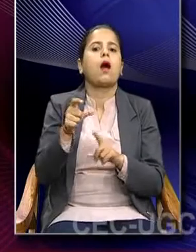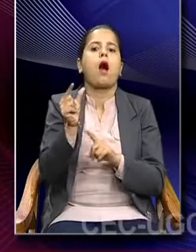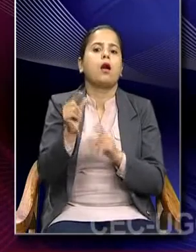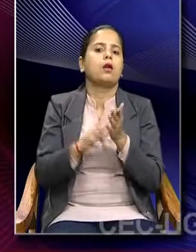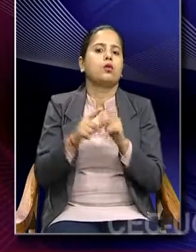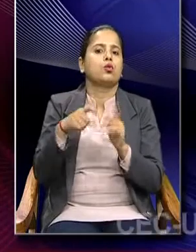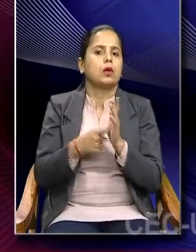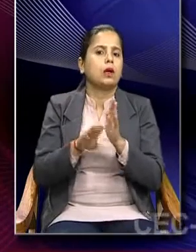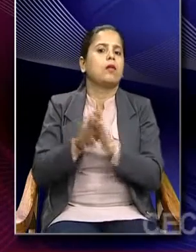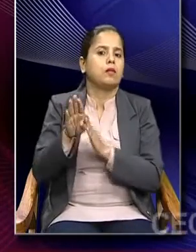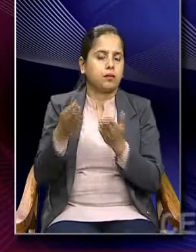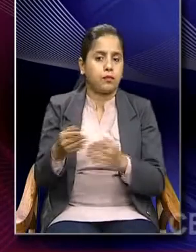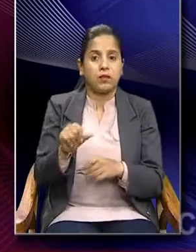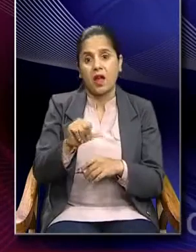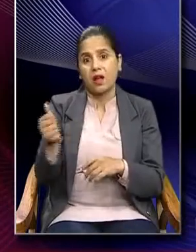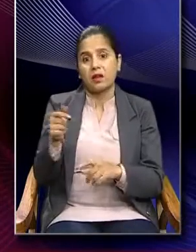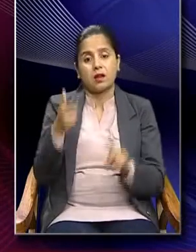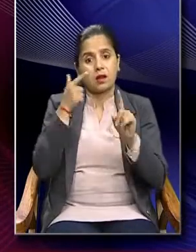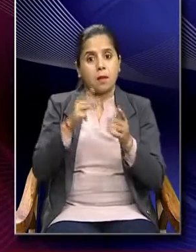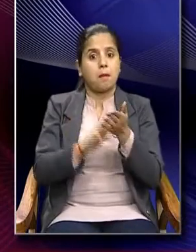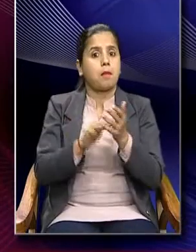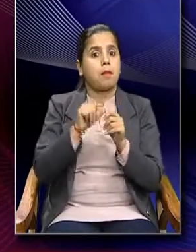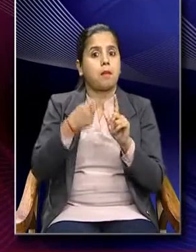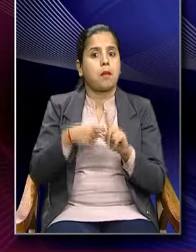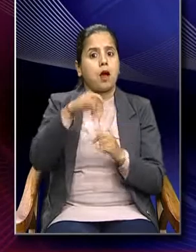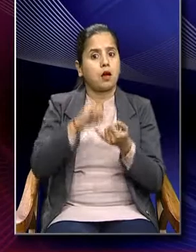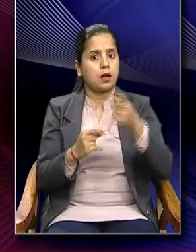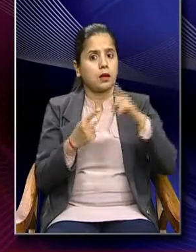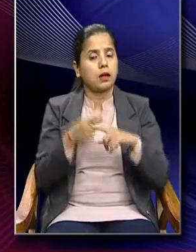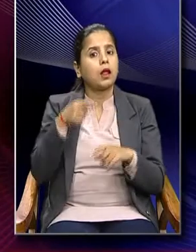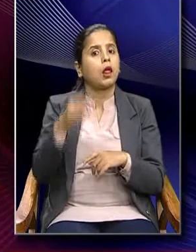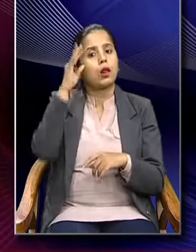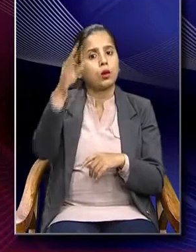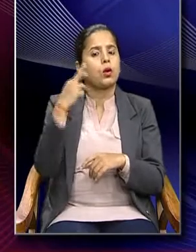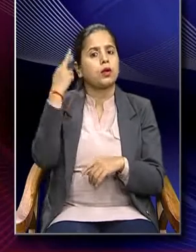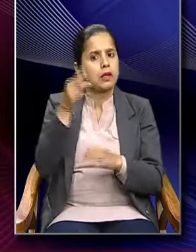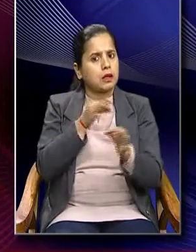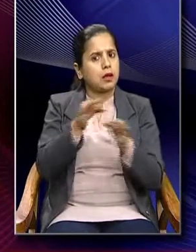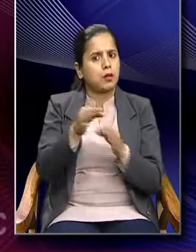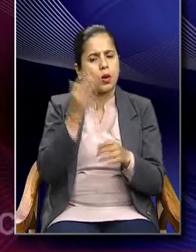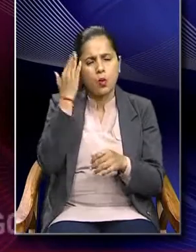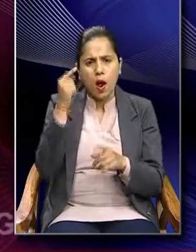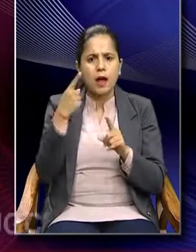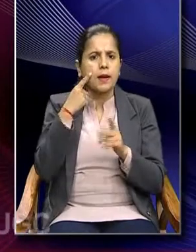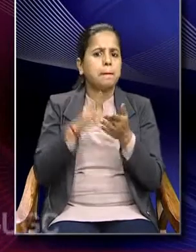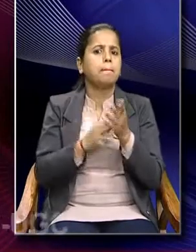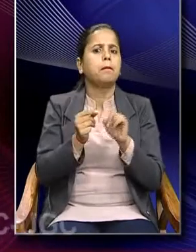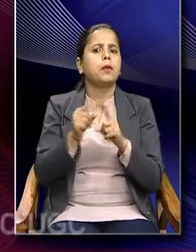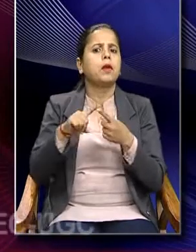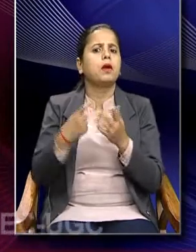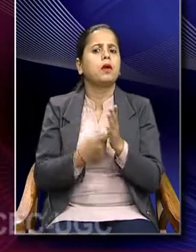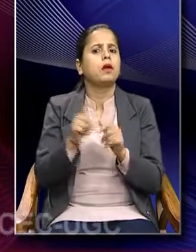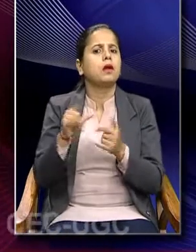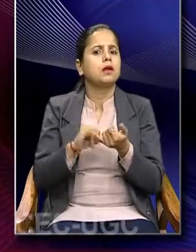In other words, Marxist theories explain the reasons why imperialism occurs. What